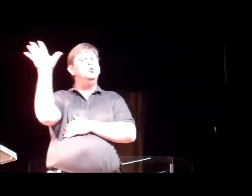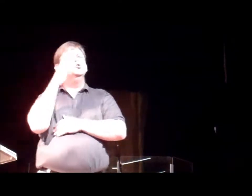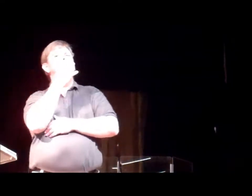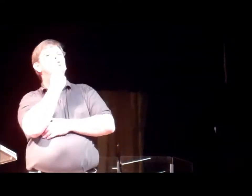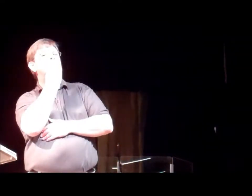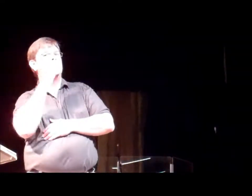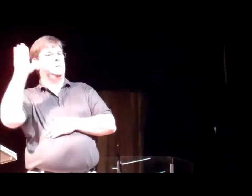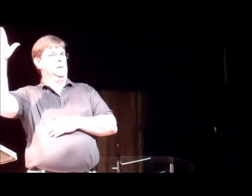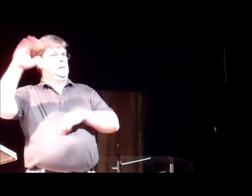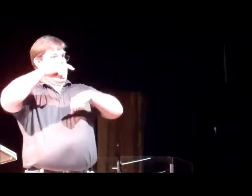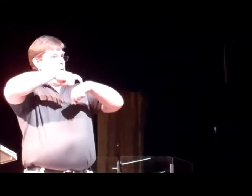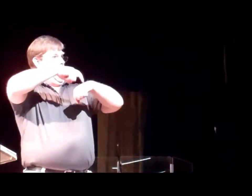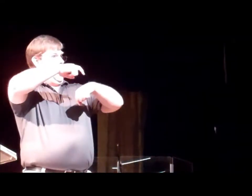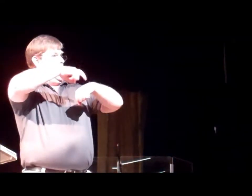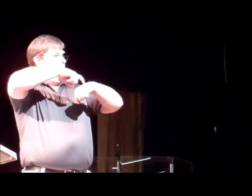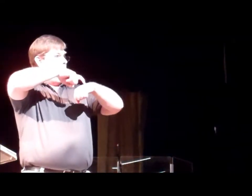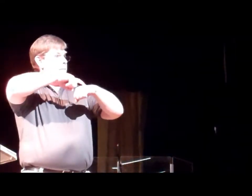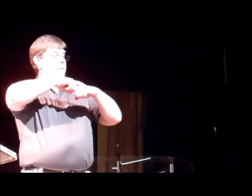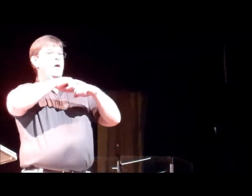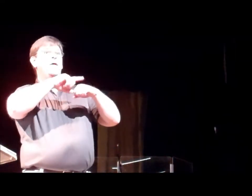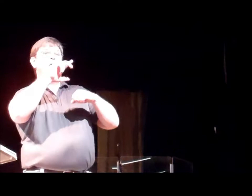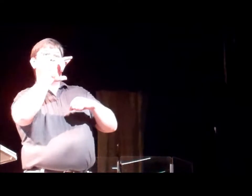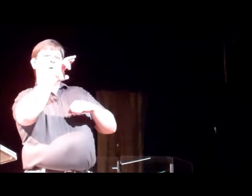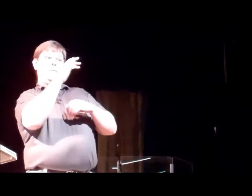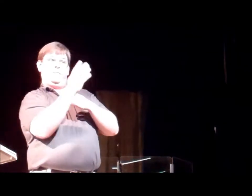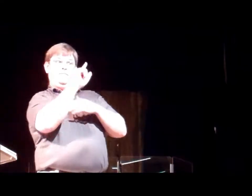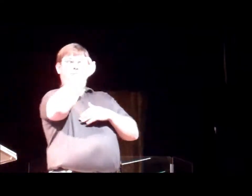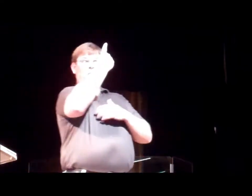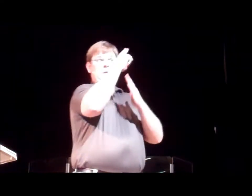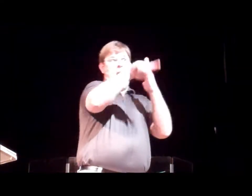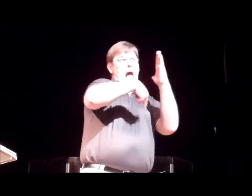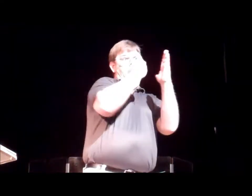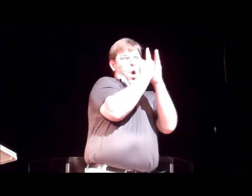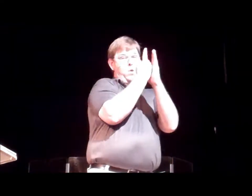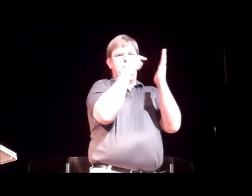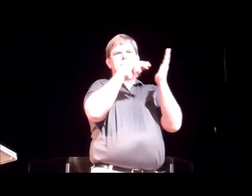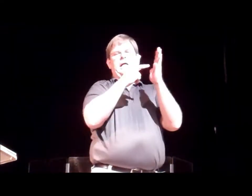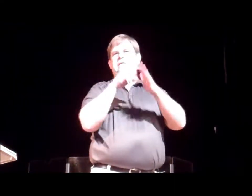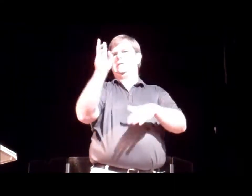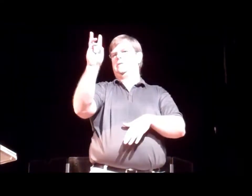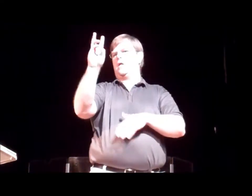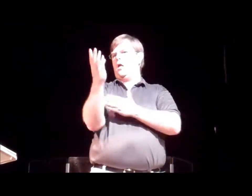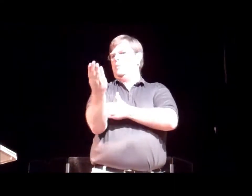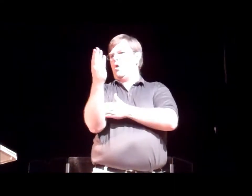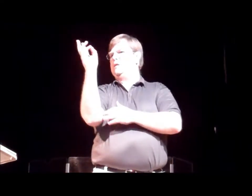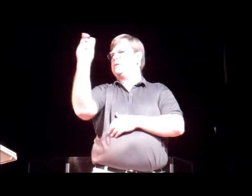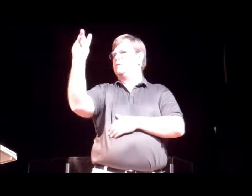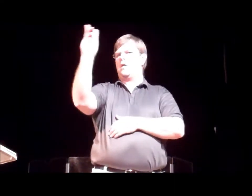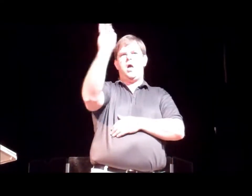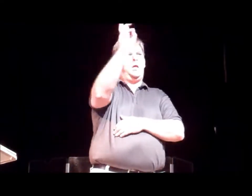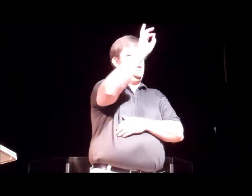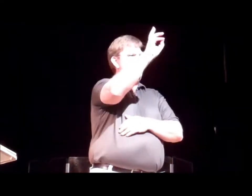beginning, the third hour is 3 o'clock in the morning. But in the Hebrew day, the first hour was 6 a.m.